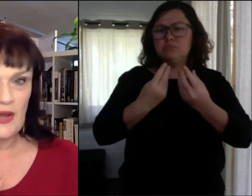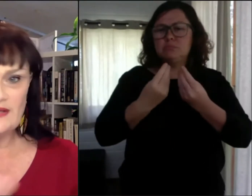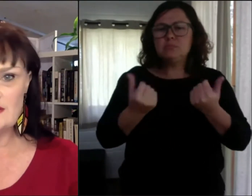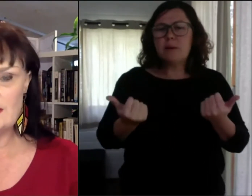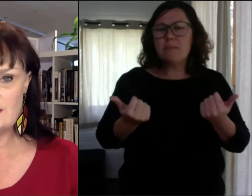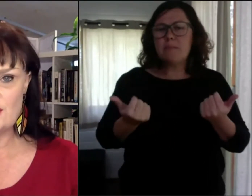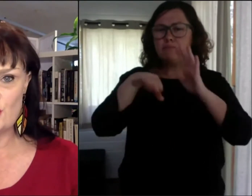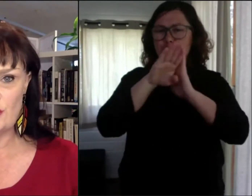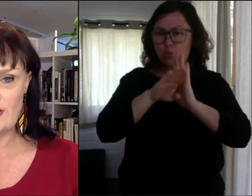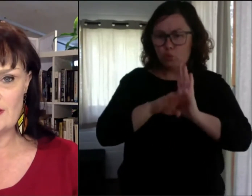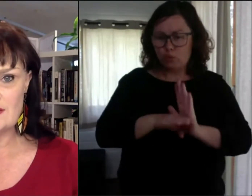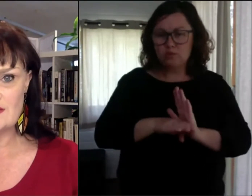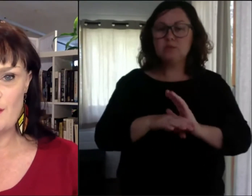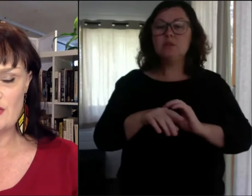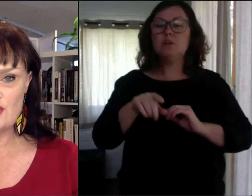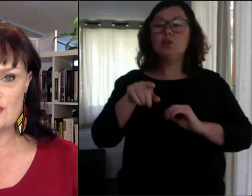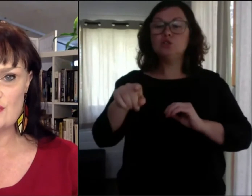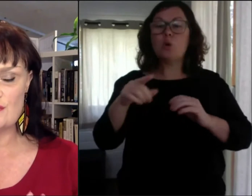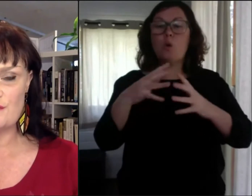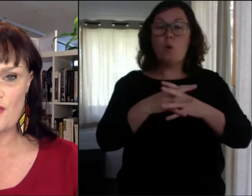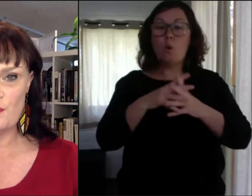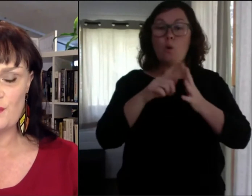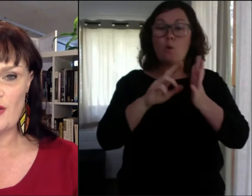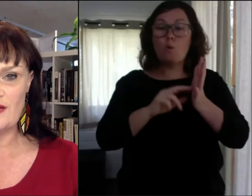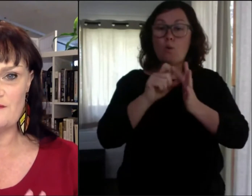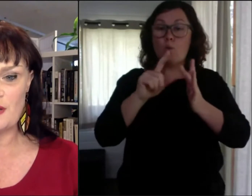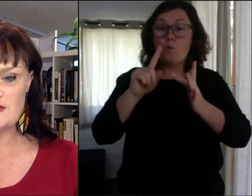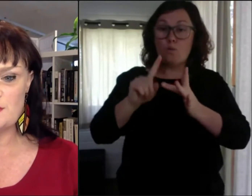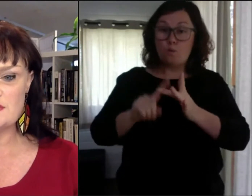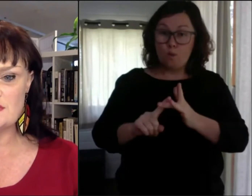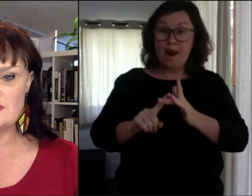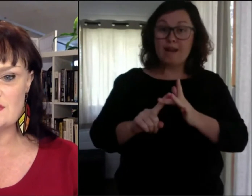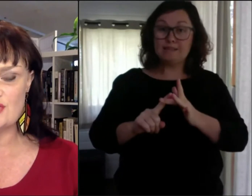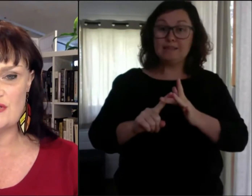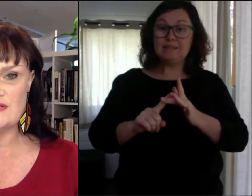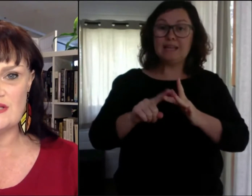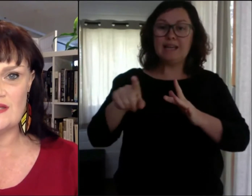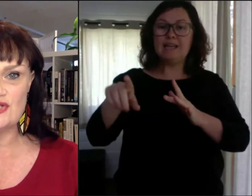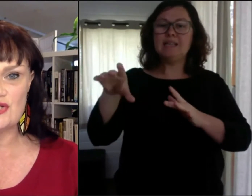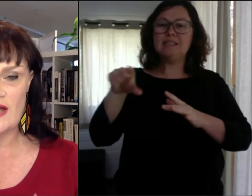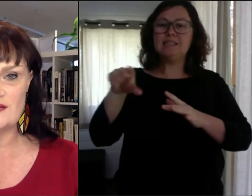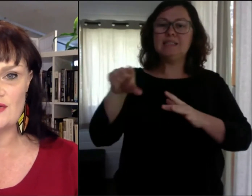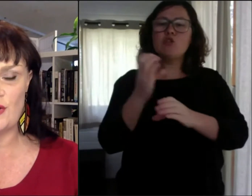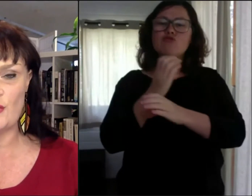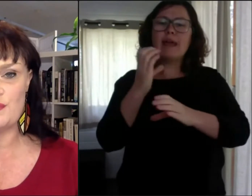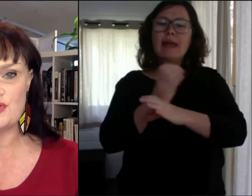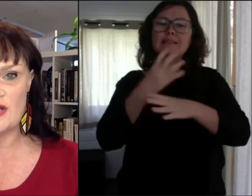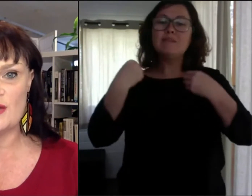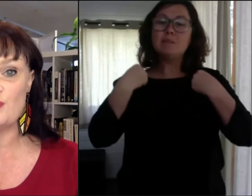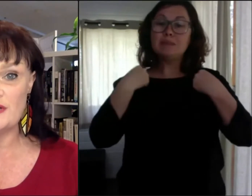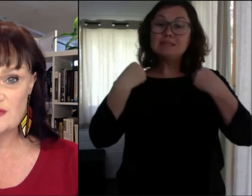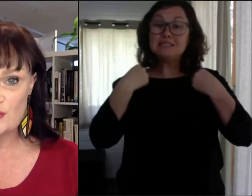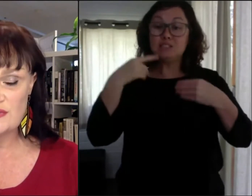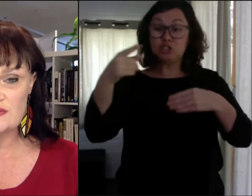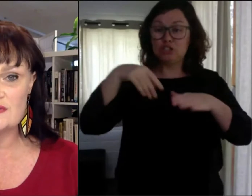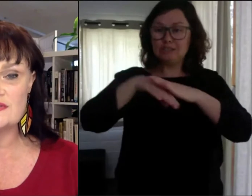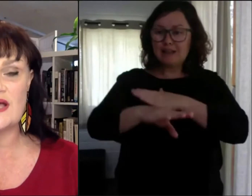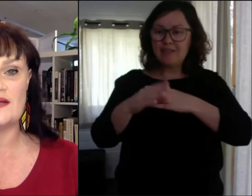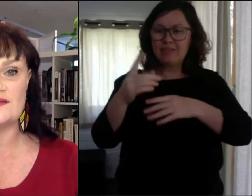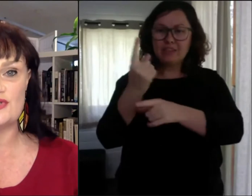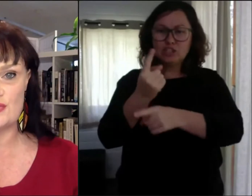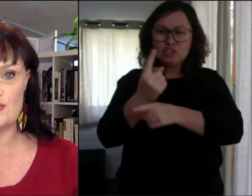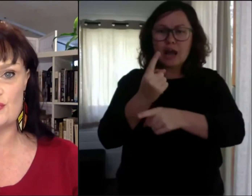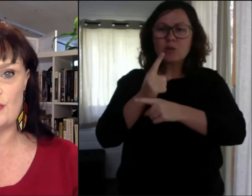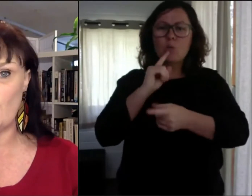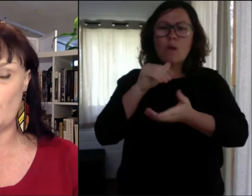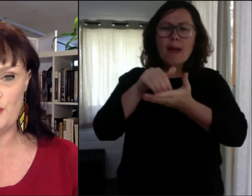So Wendy is joining us, as I mentioned, from Creative Plus Business. She's in the chat to help share resources